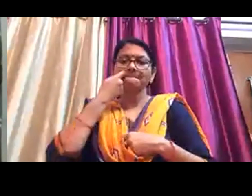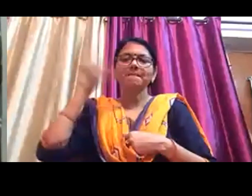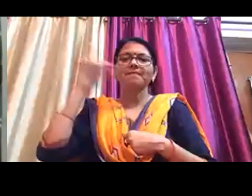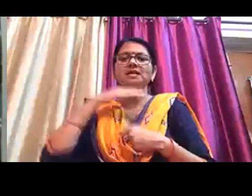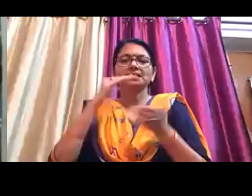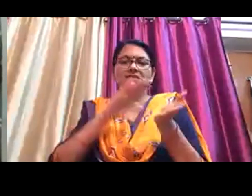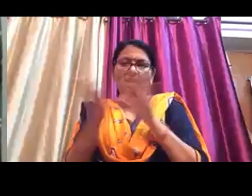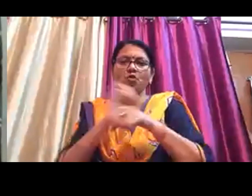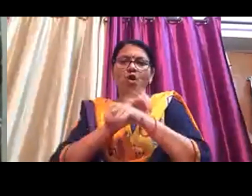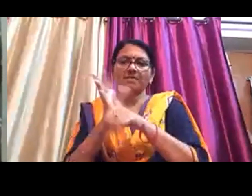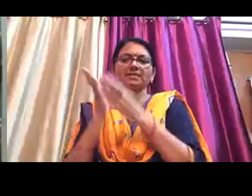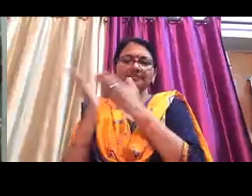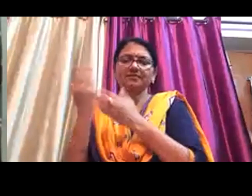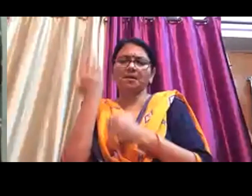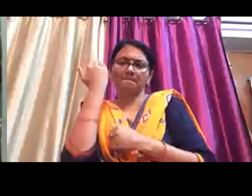ask.